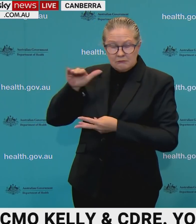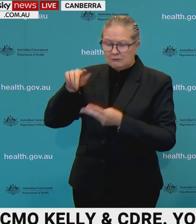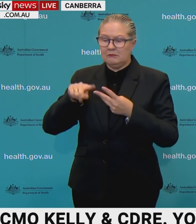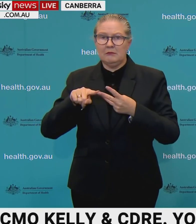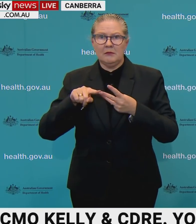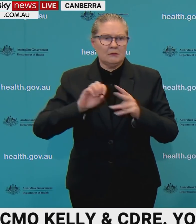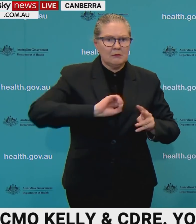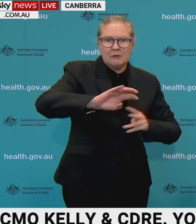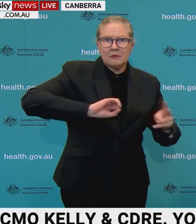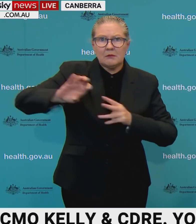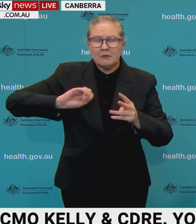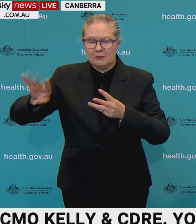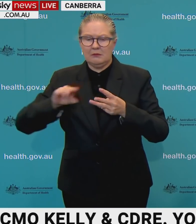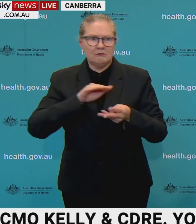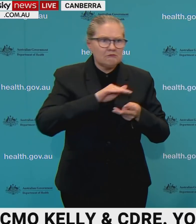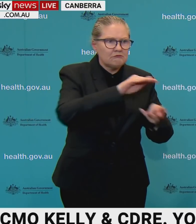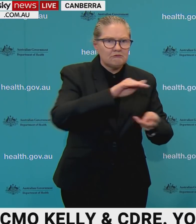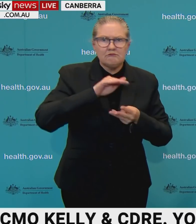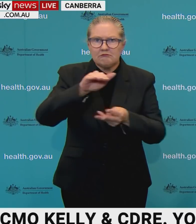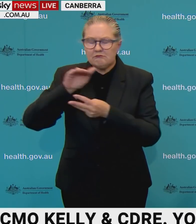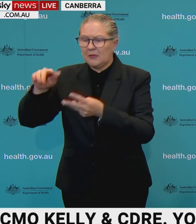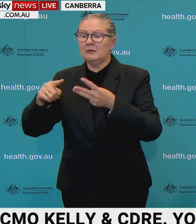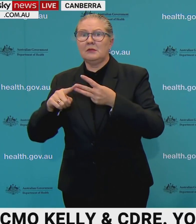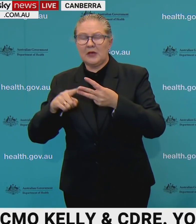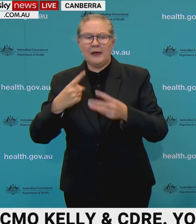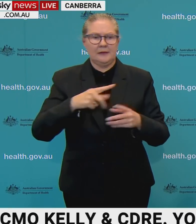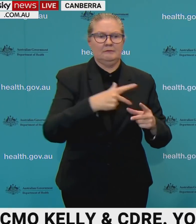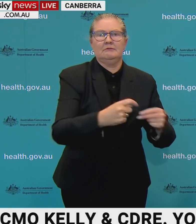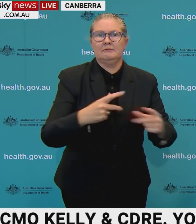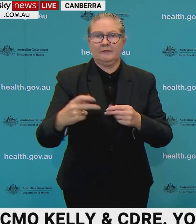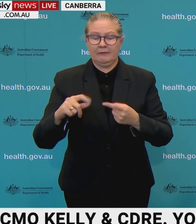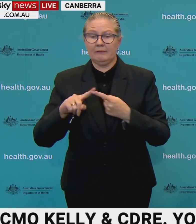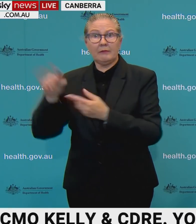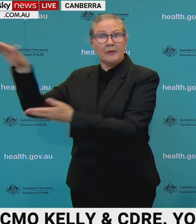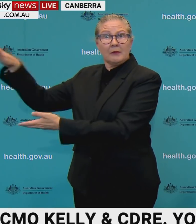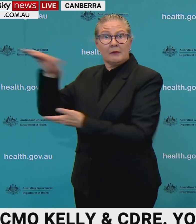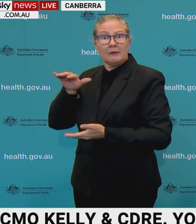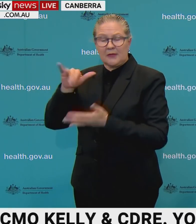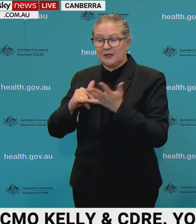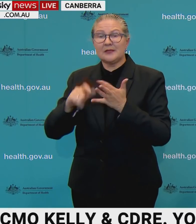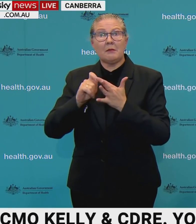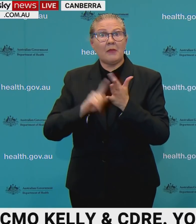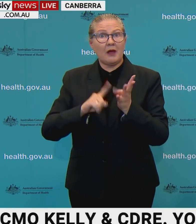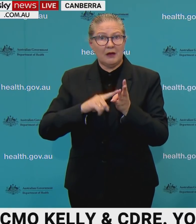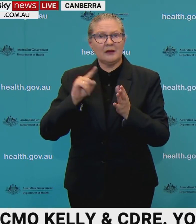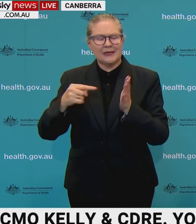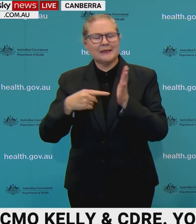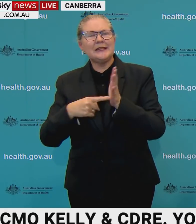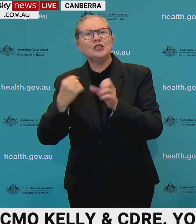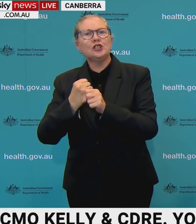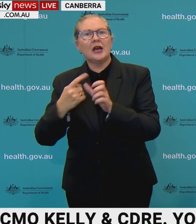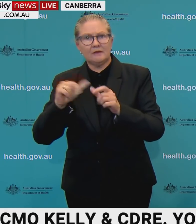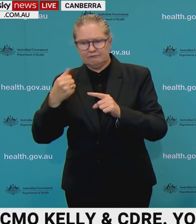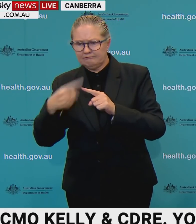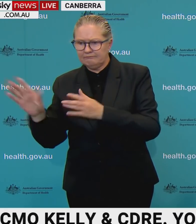the vaccine, and the administration of the vaccine. In terms of supply, last week the Therapeutic Goods Administration cleared